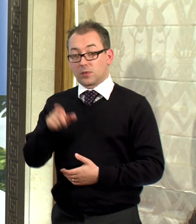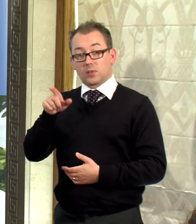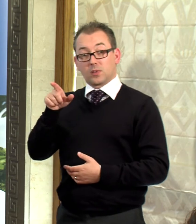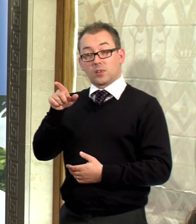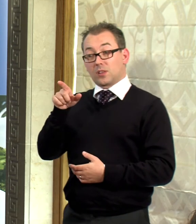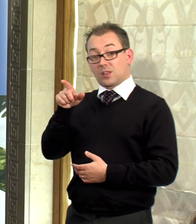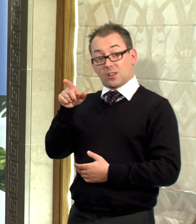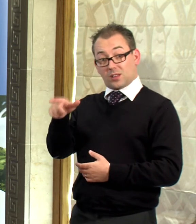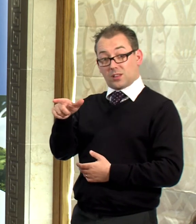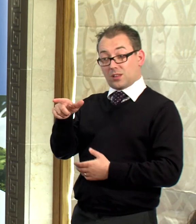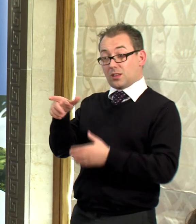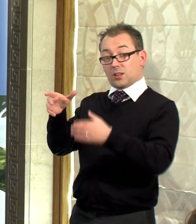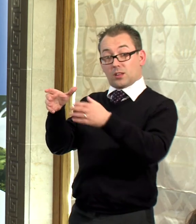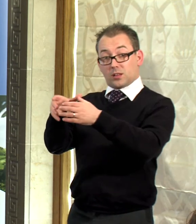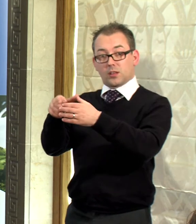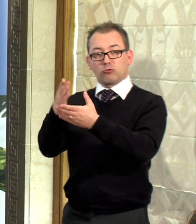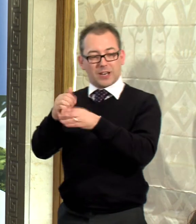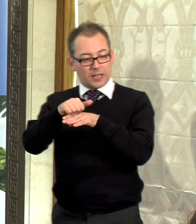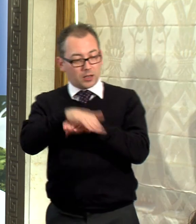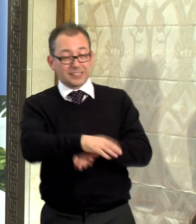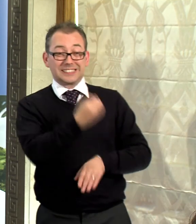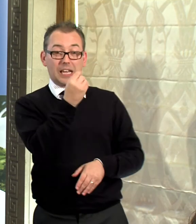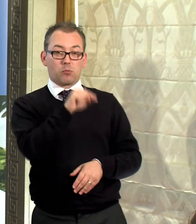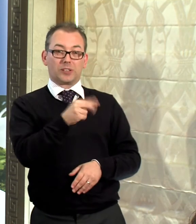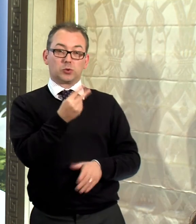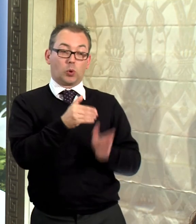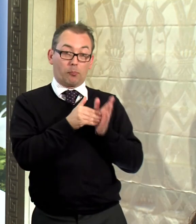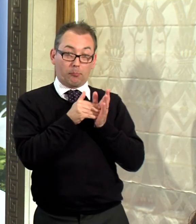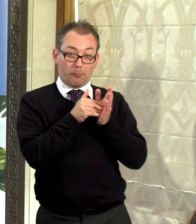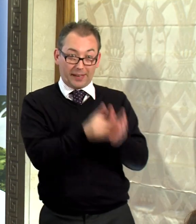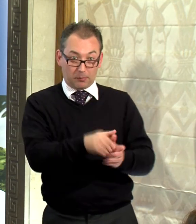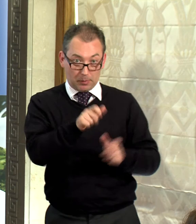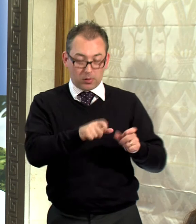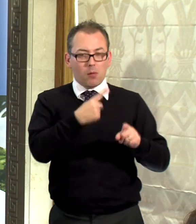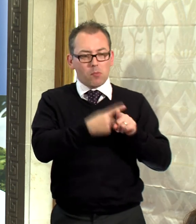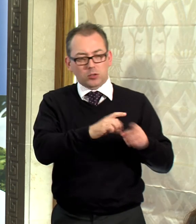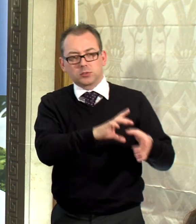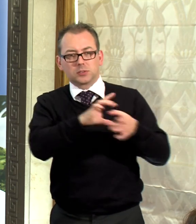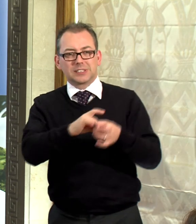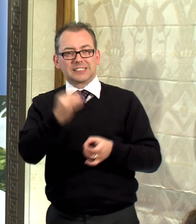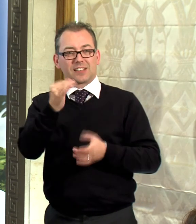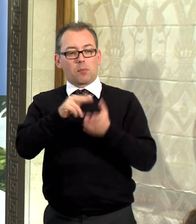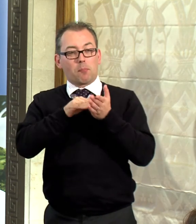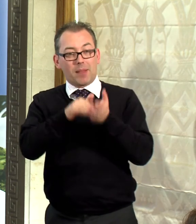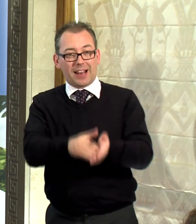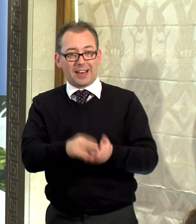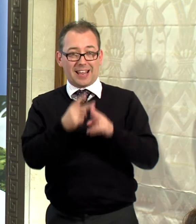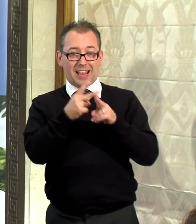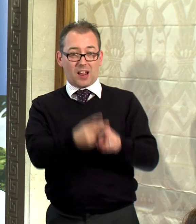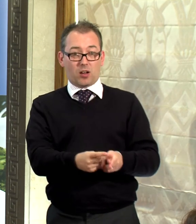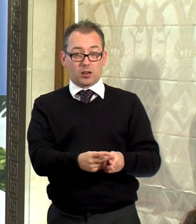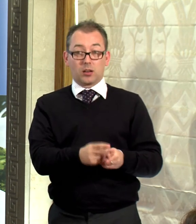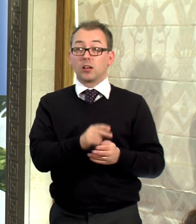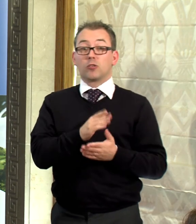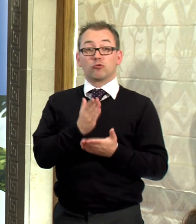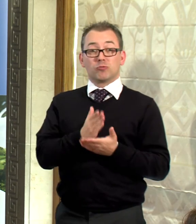a market of 10.2 million people and 7 million carers in the UK, representing